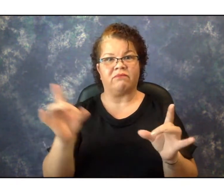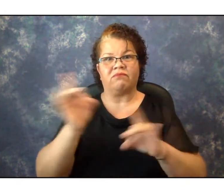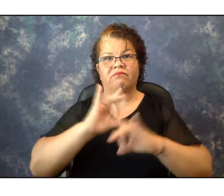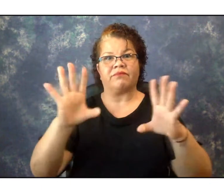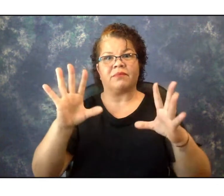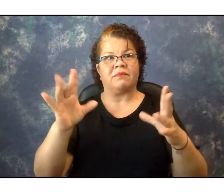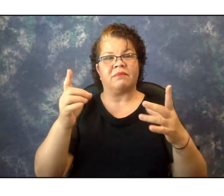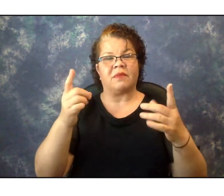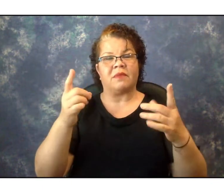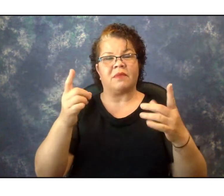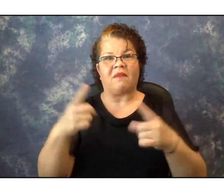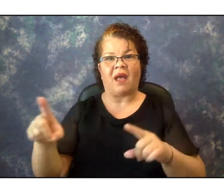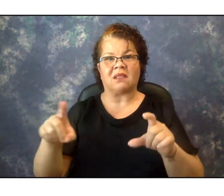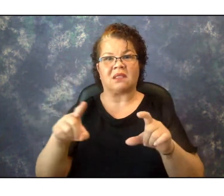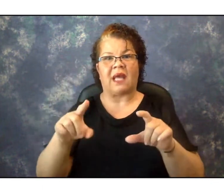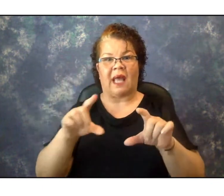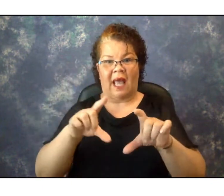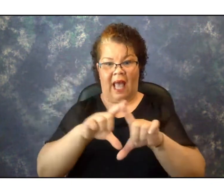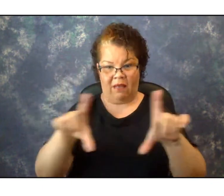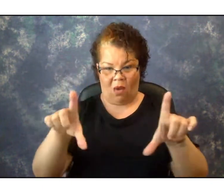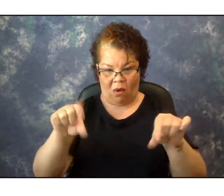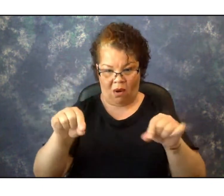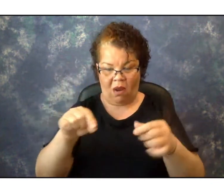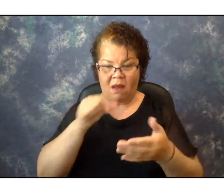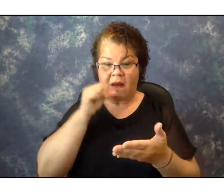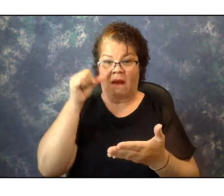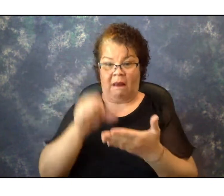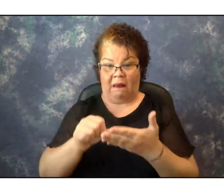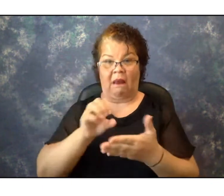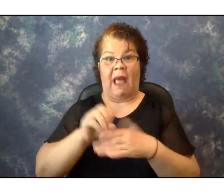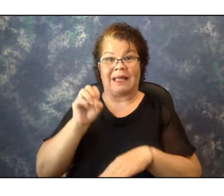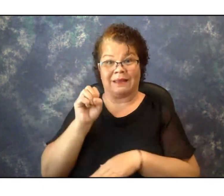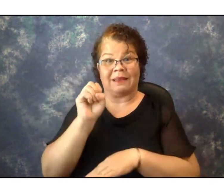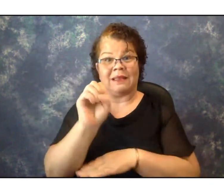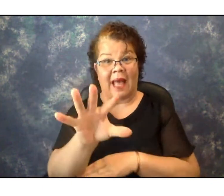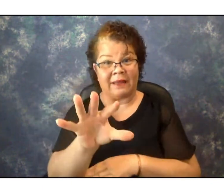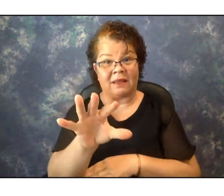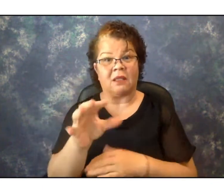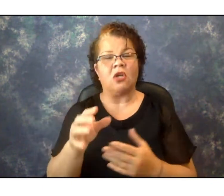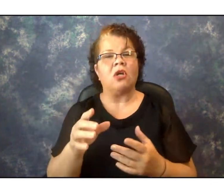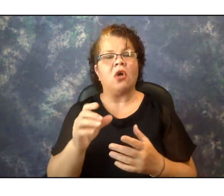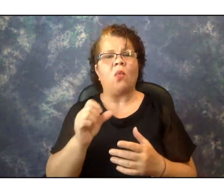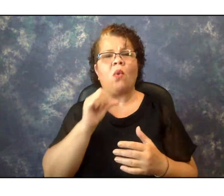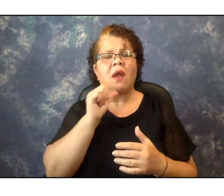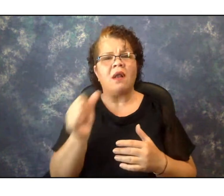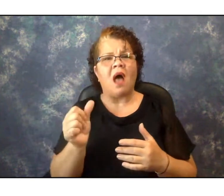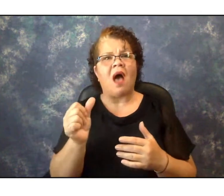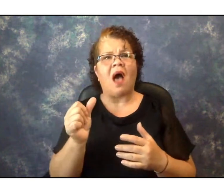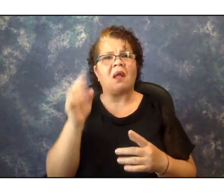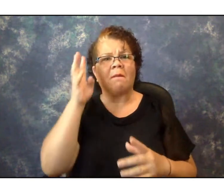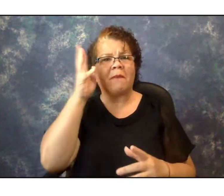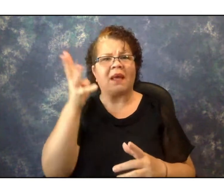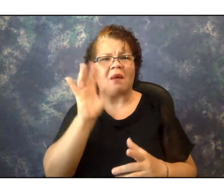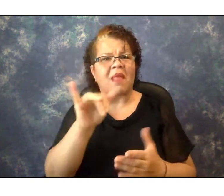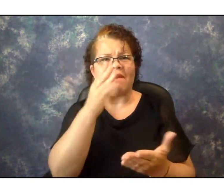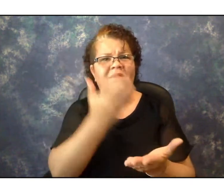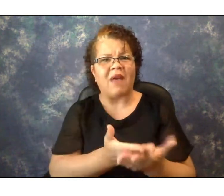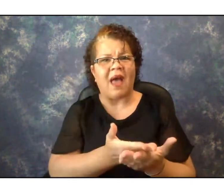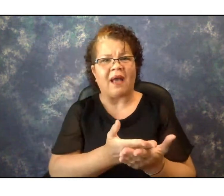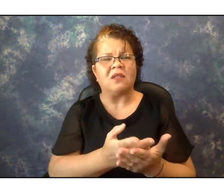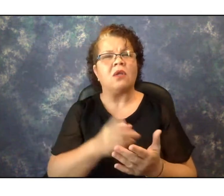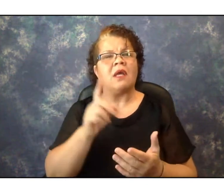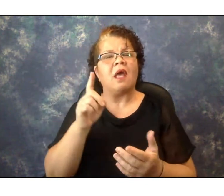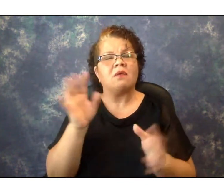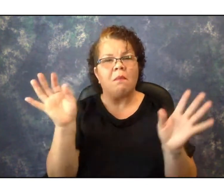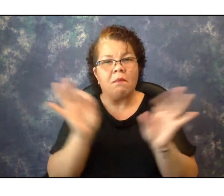not inventing that fact. And I think it's important to remember how we remember. And that's something that I think Juneteenth reminds